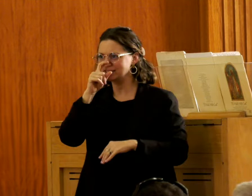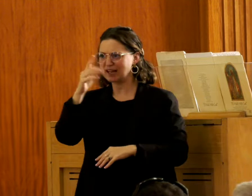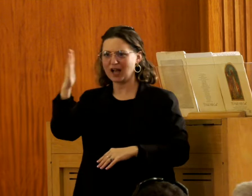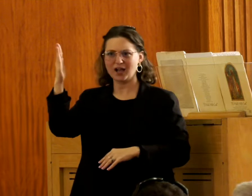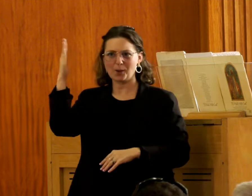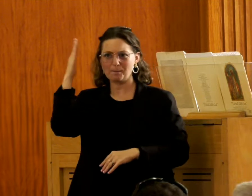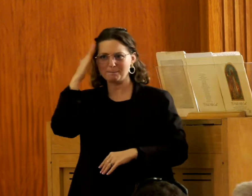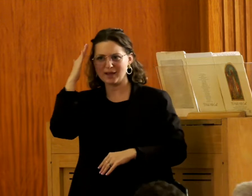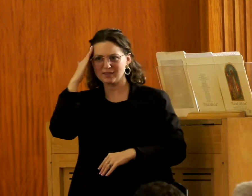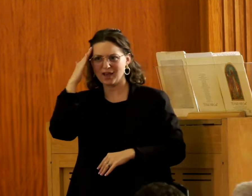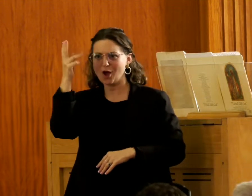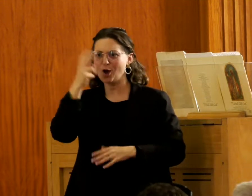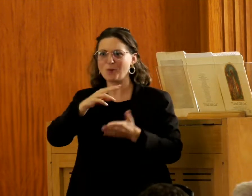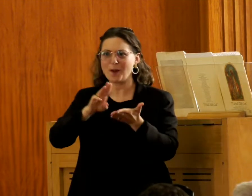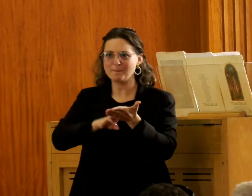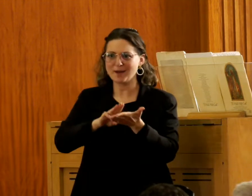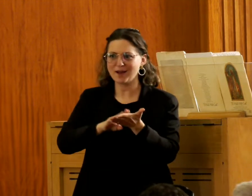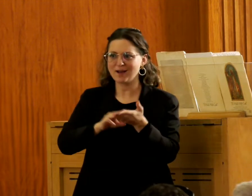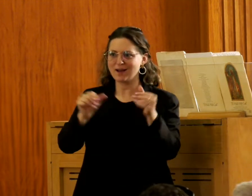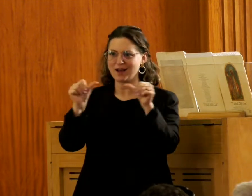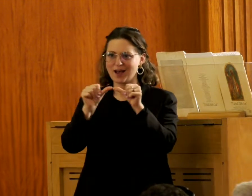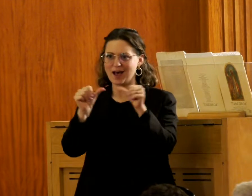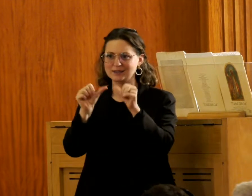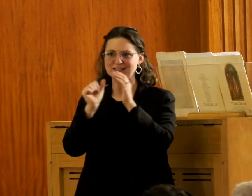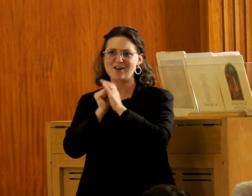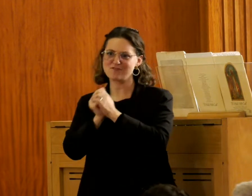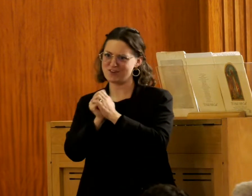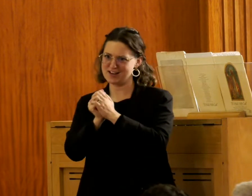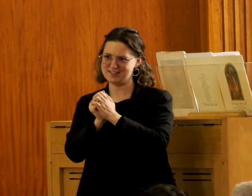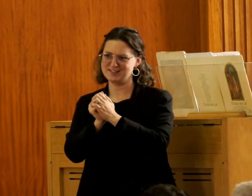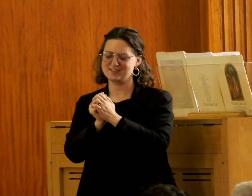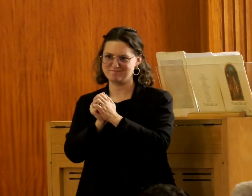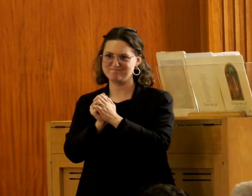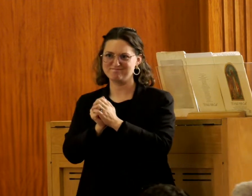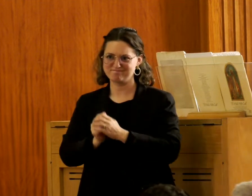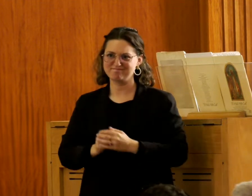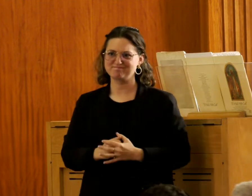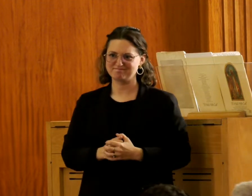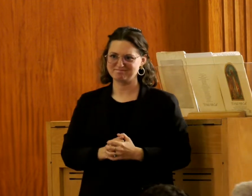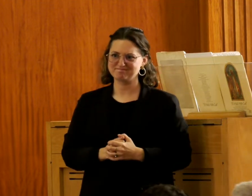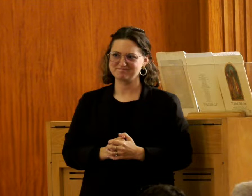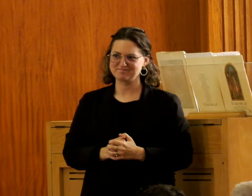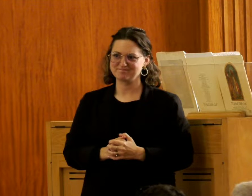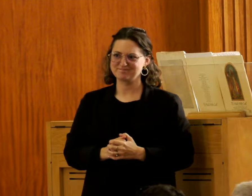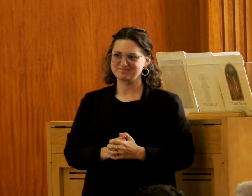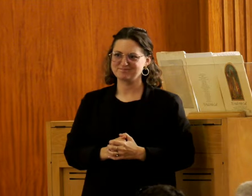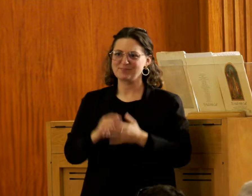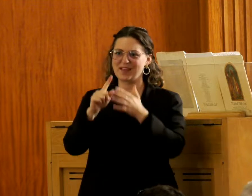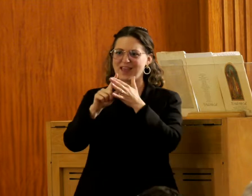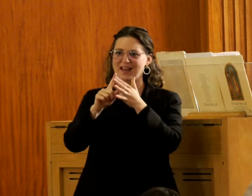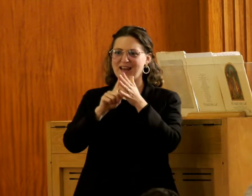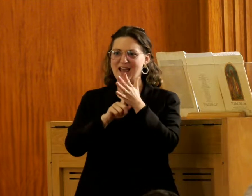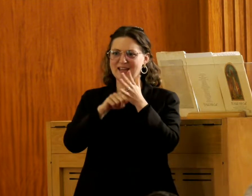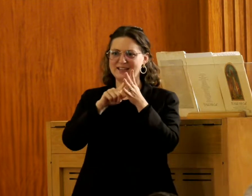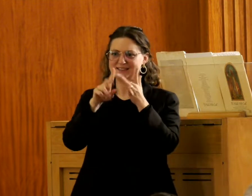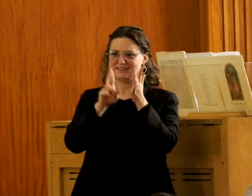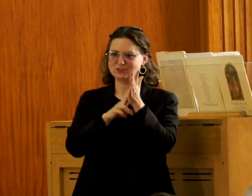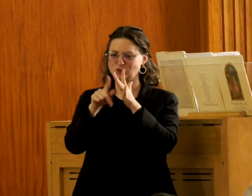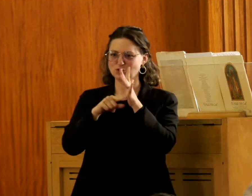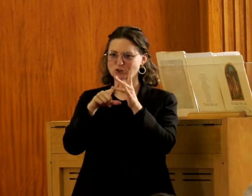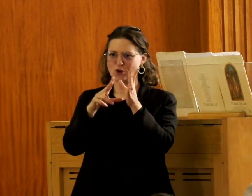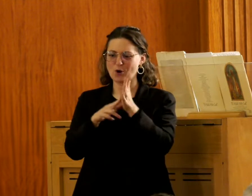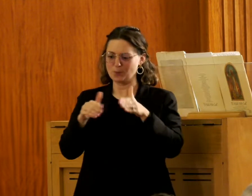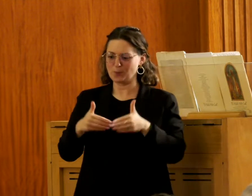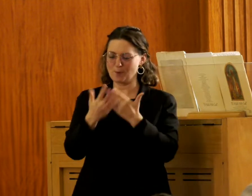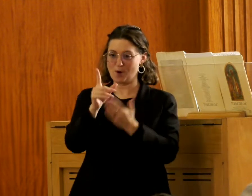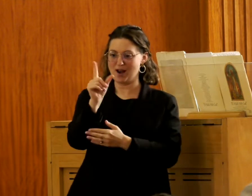mother, grandma, aunt and friend that she was. Elaine Joan was born